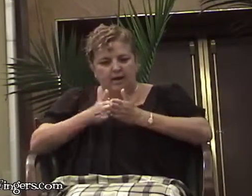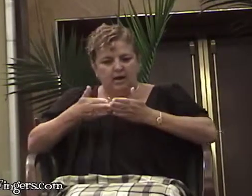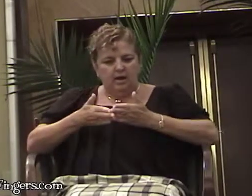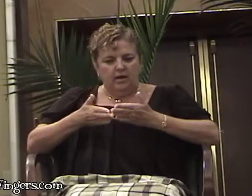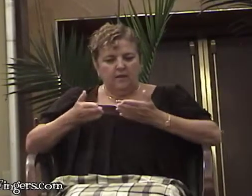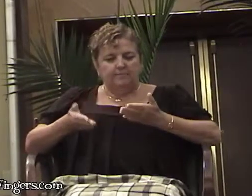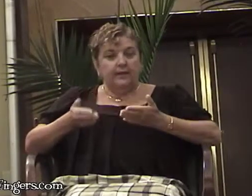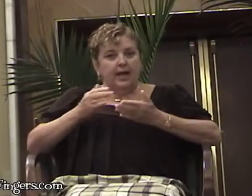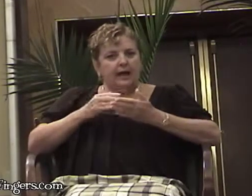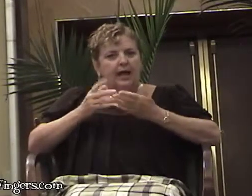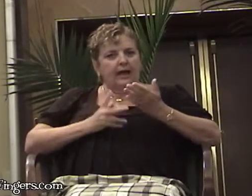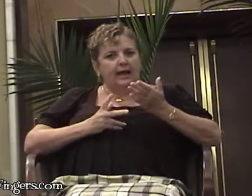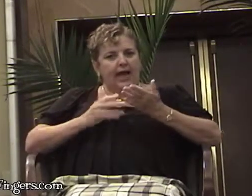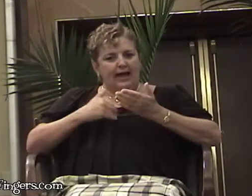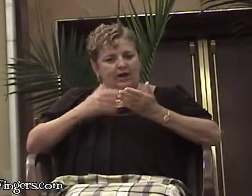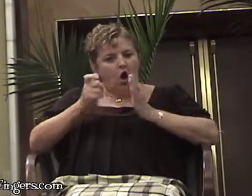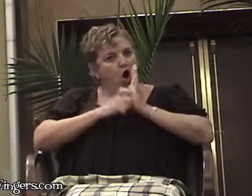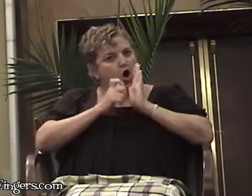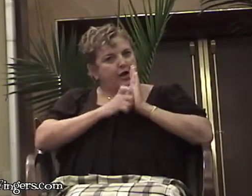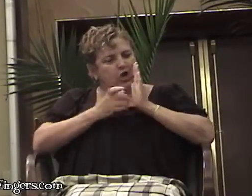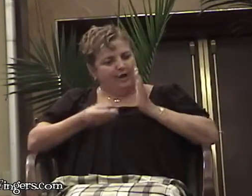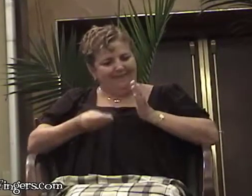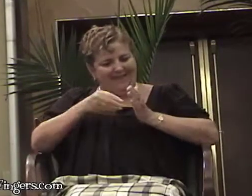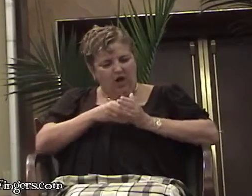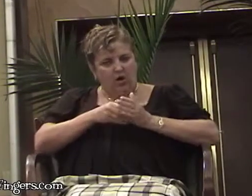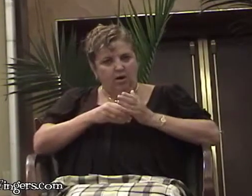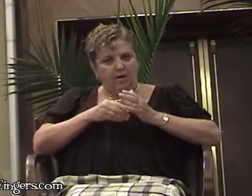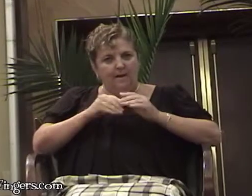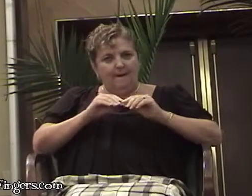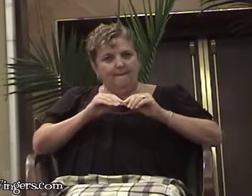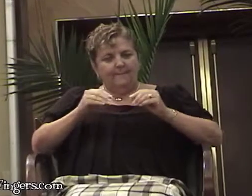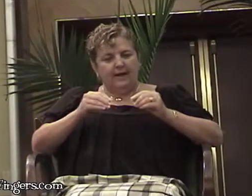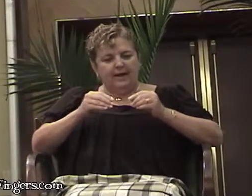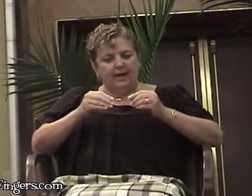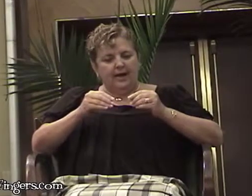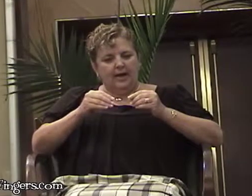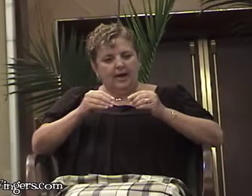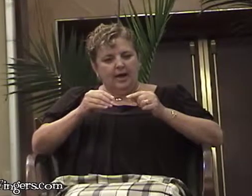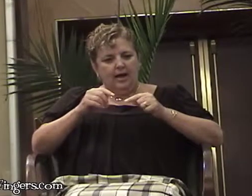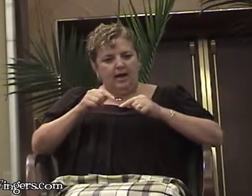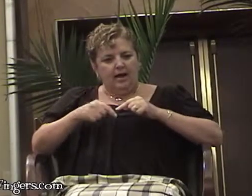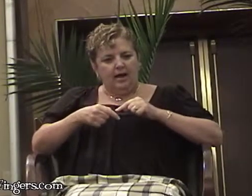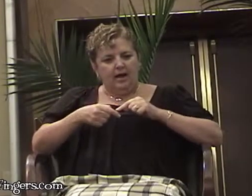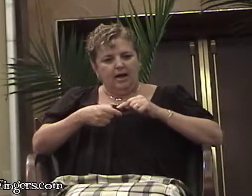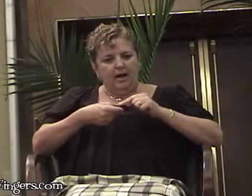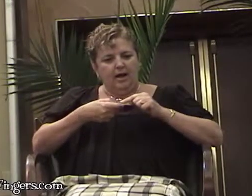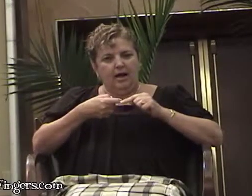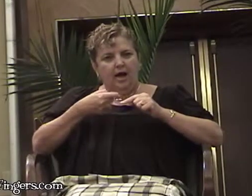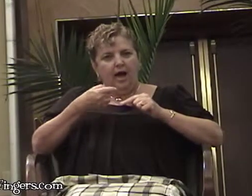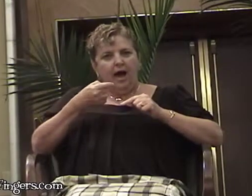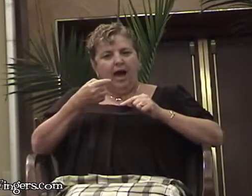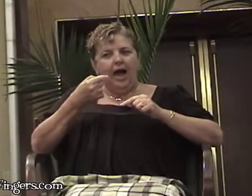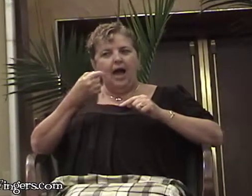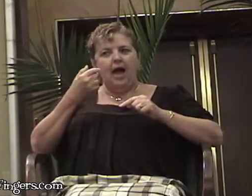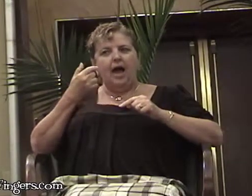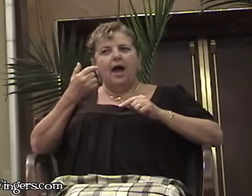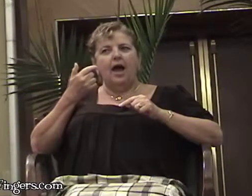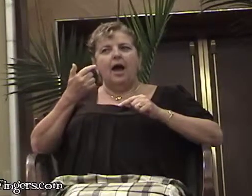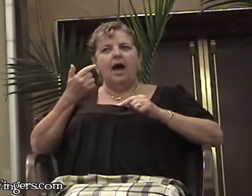before. And it's no longer there, but at the end of the last boathouse was one of these old glass enclosed phone booths. And I walked over to that phone booth and I dialed that